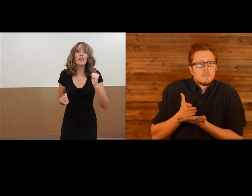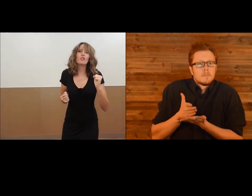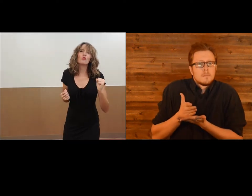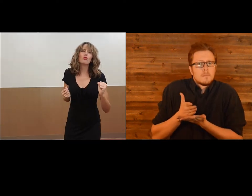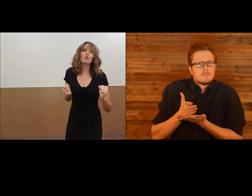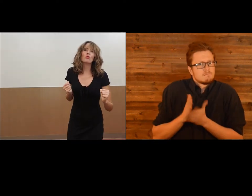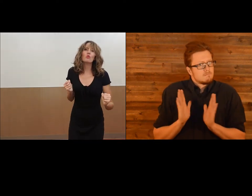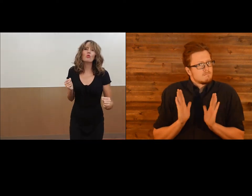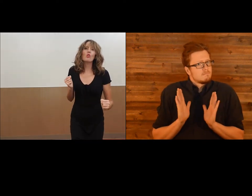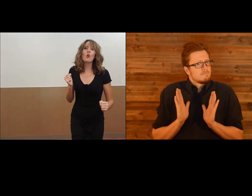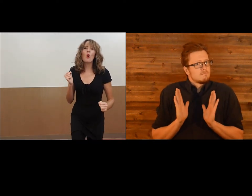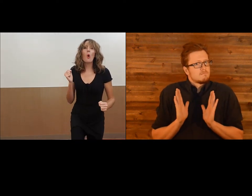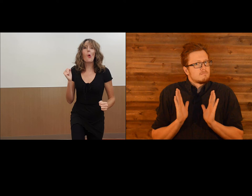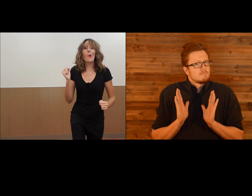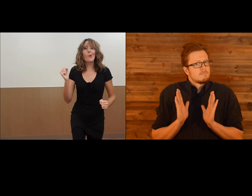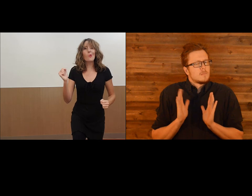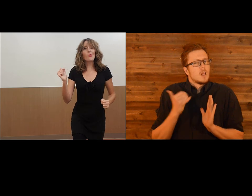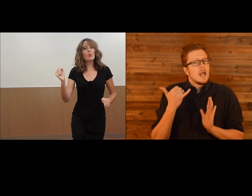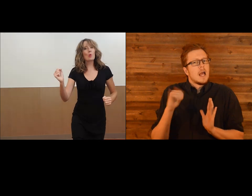And